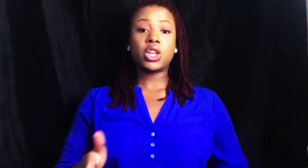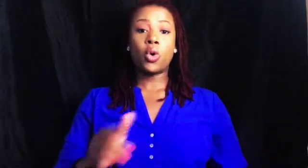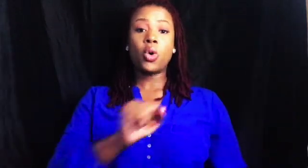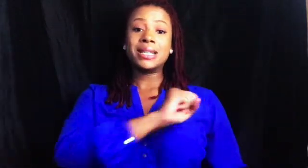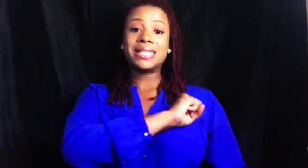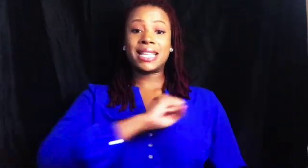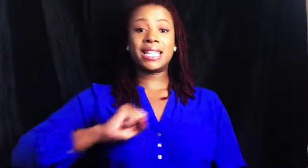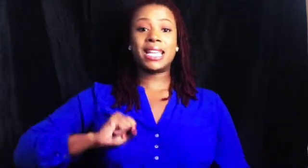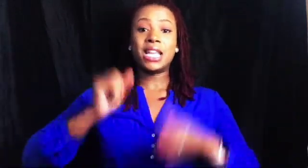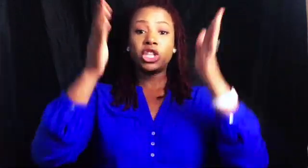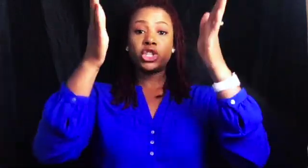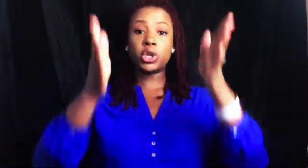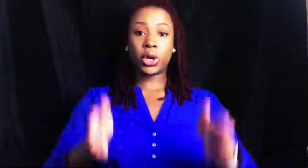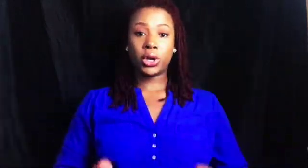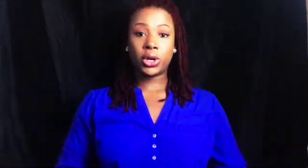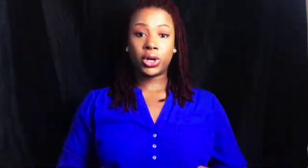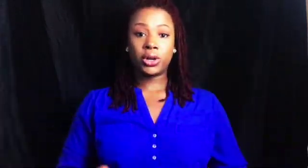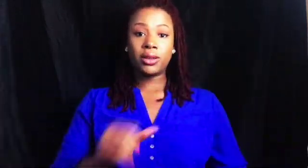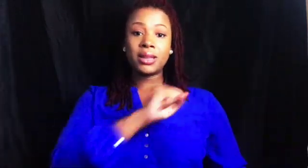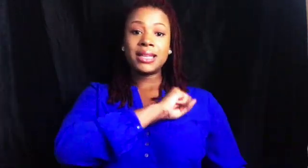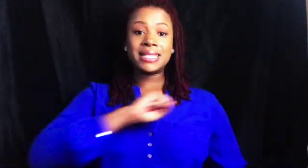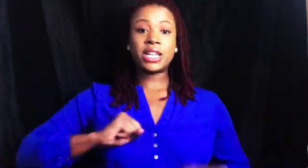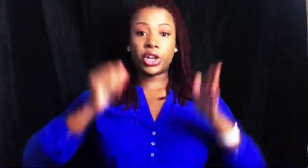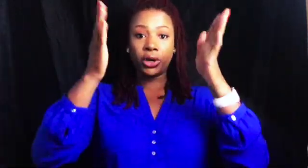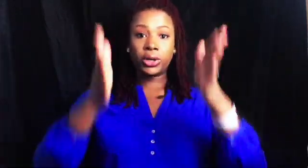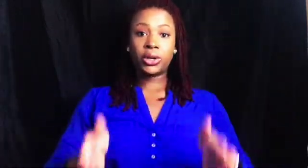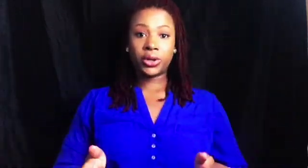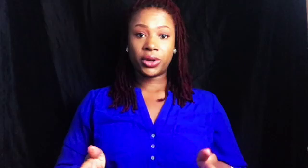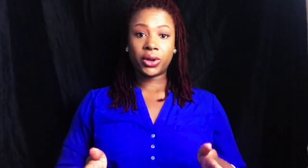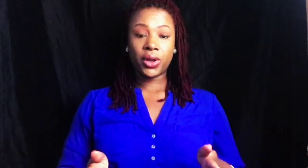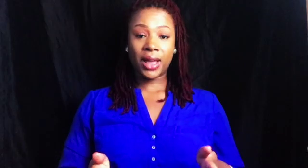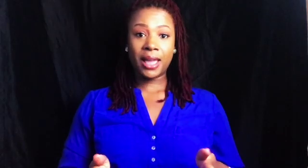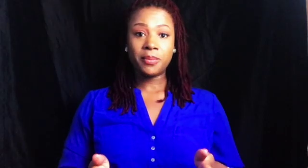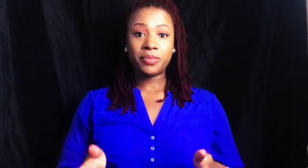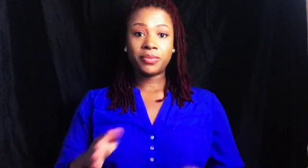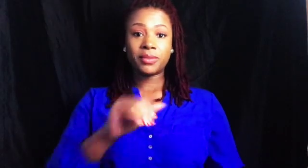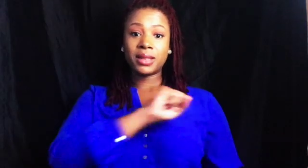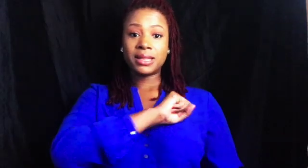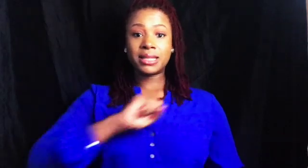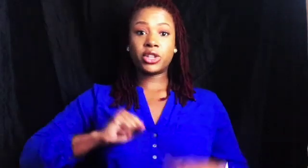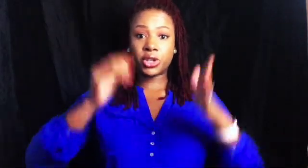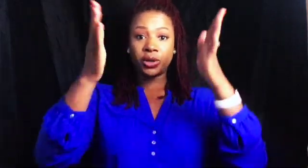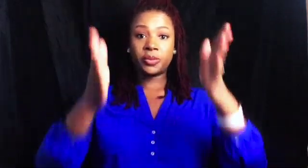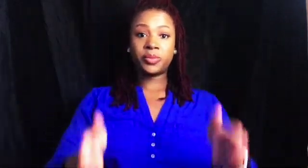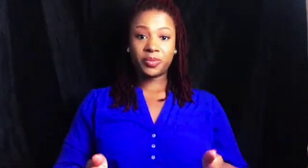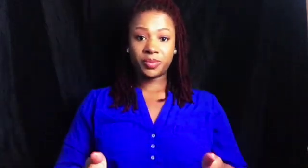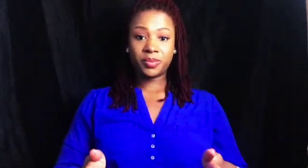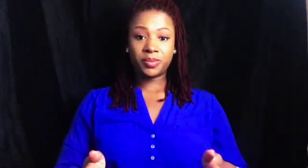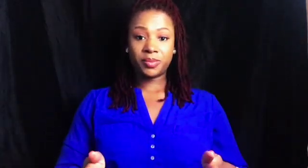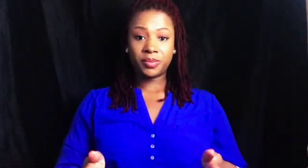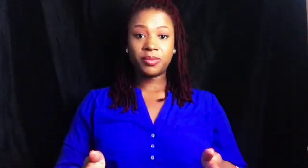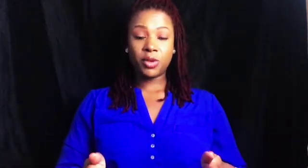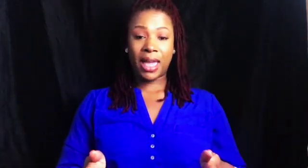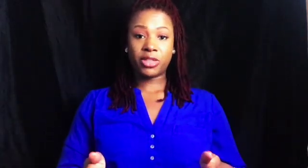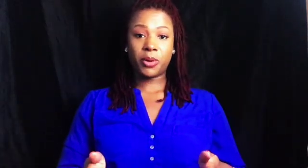So senator, senator, okay? Senator. You add the person